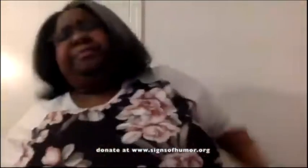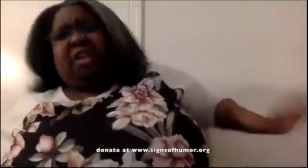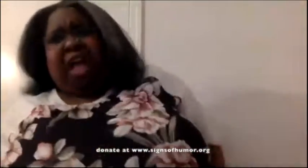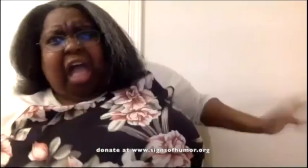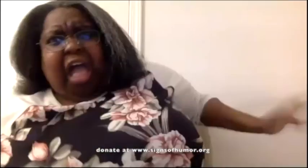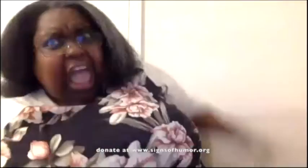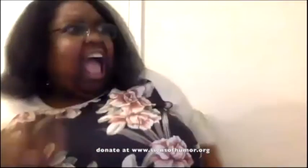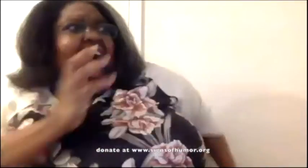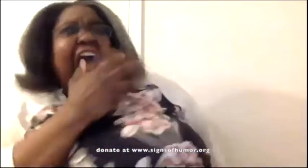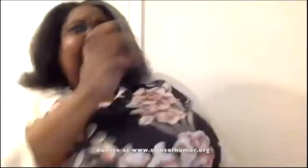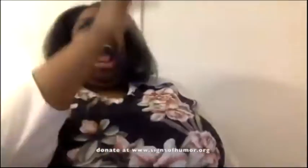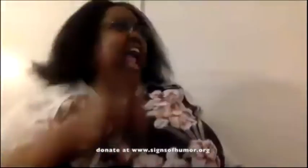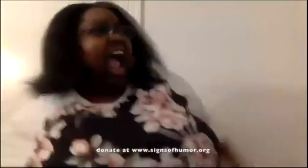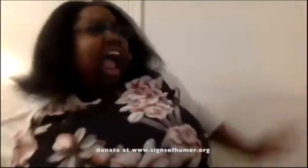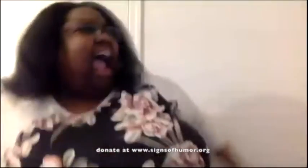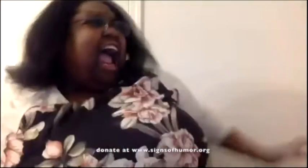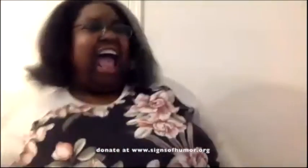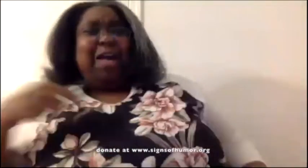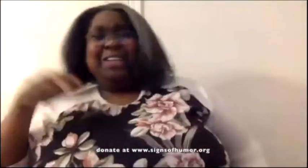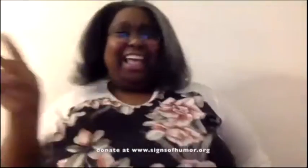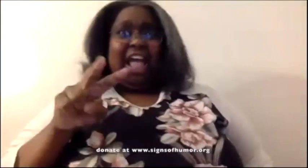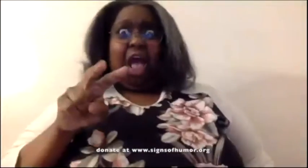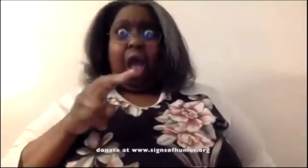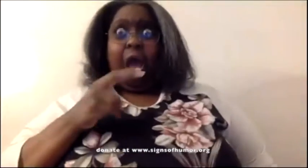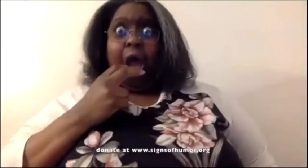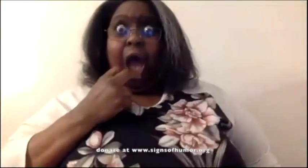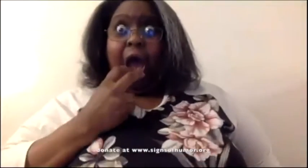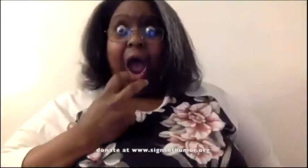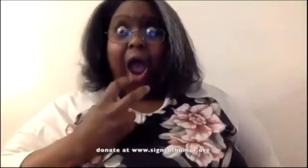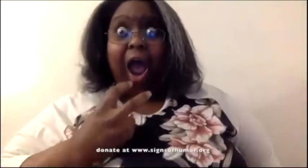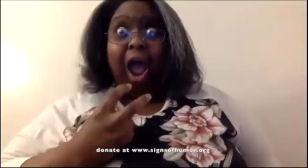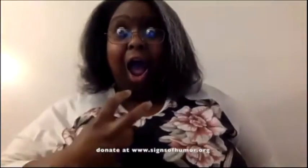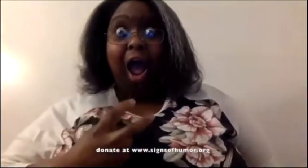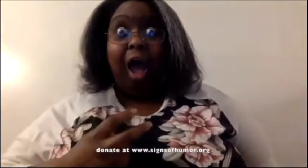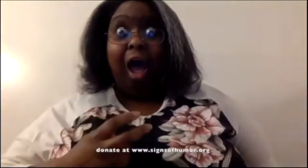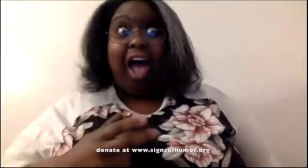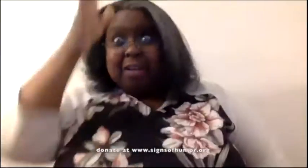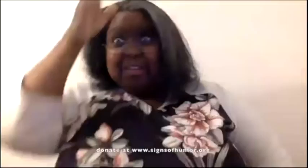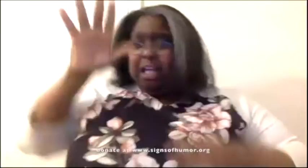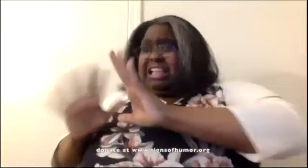you wouldn't believe it. My mom started yelling and screaming,